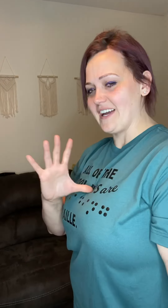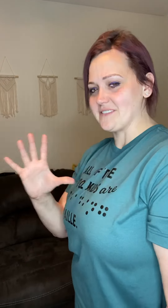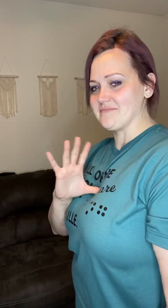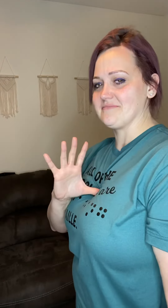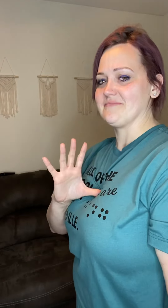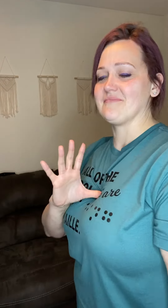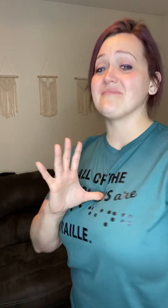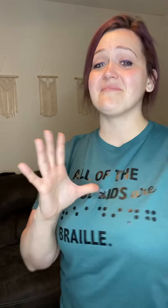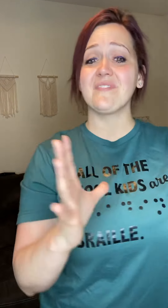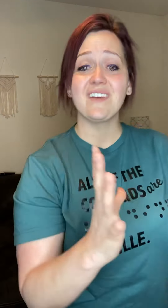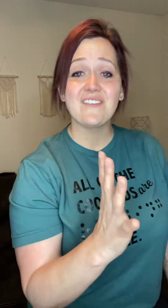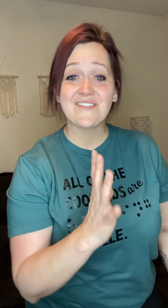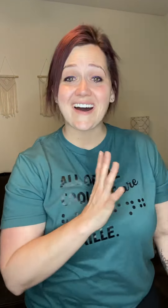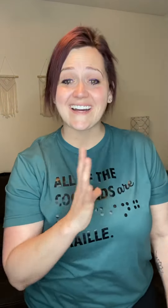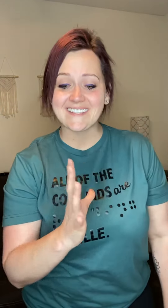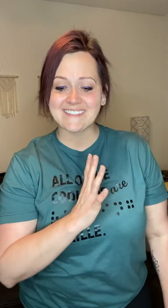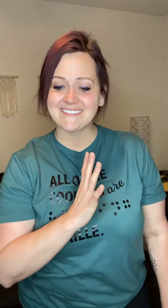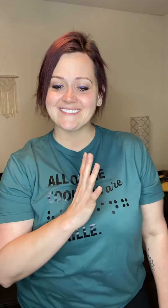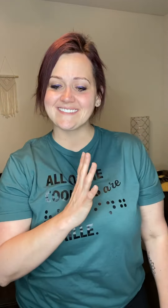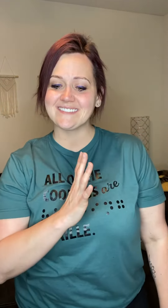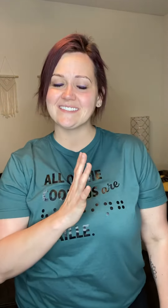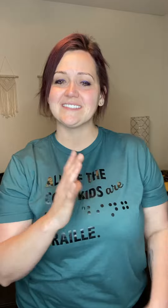Fine. Fine.